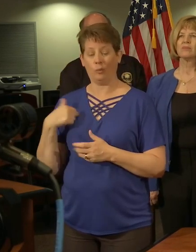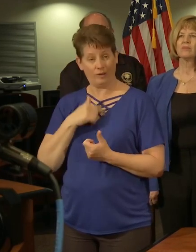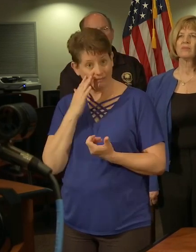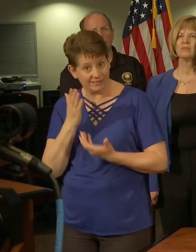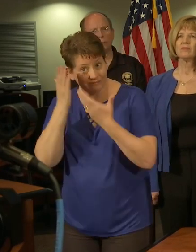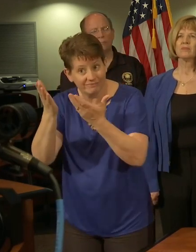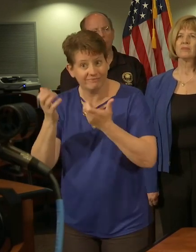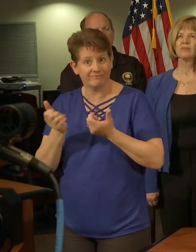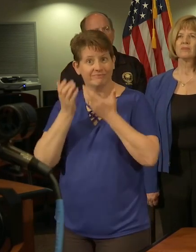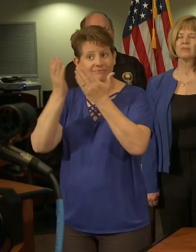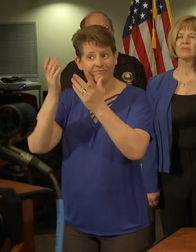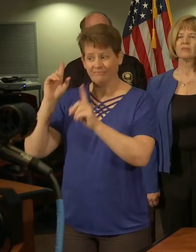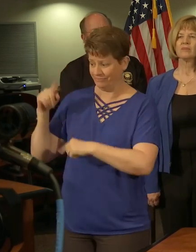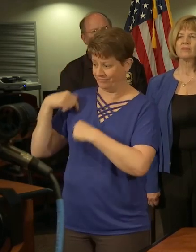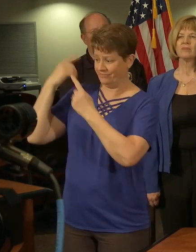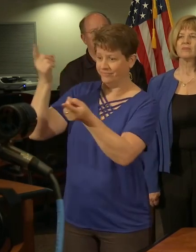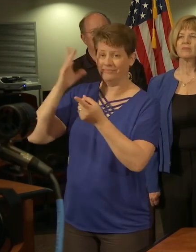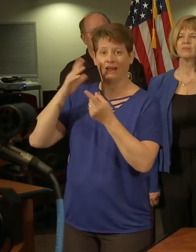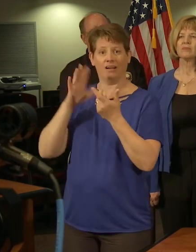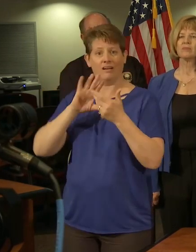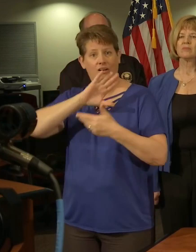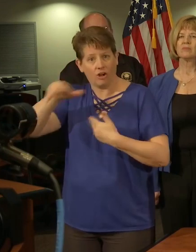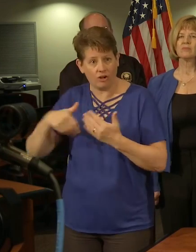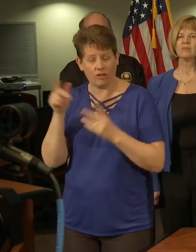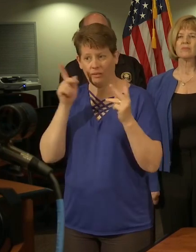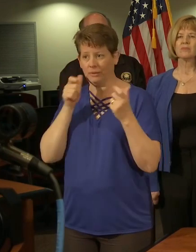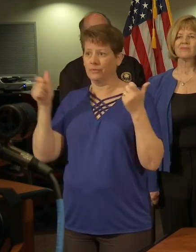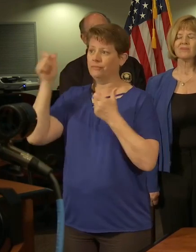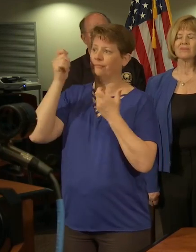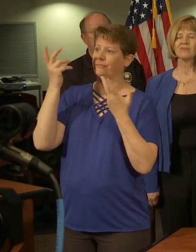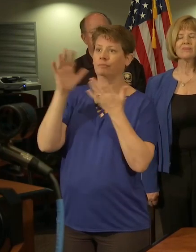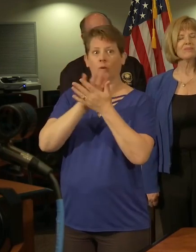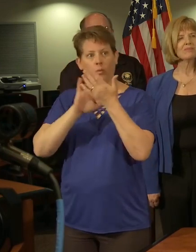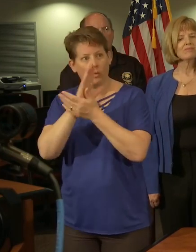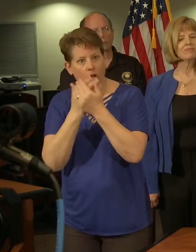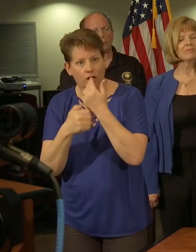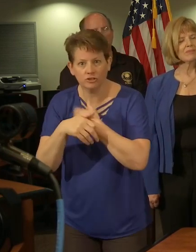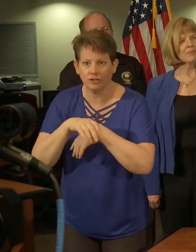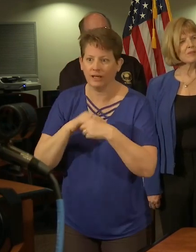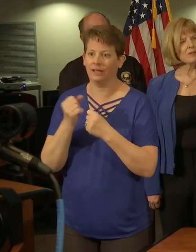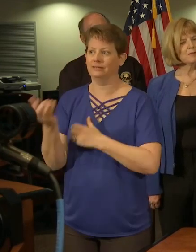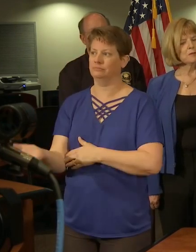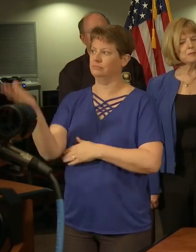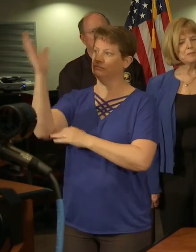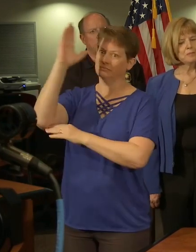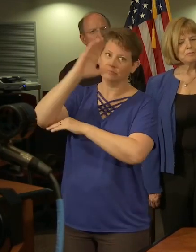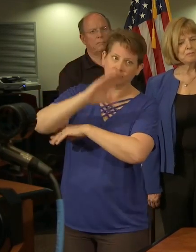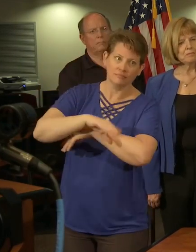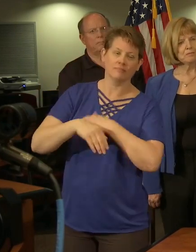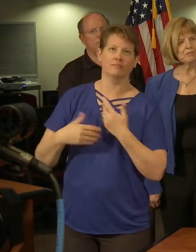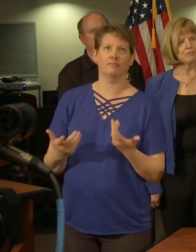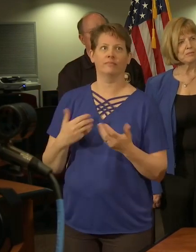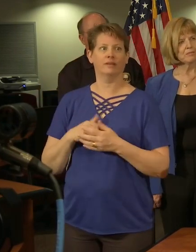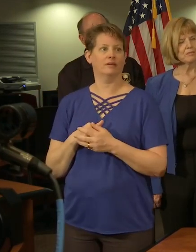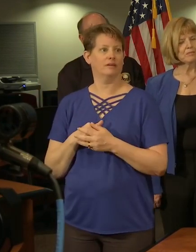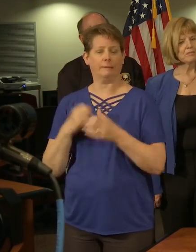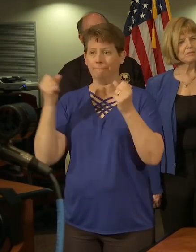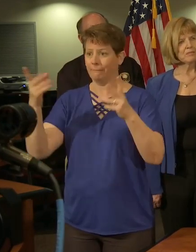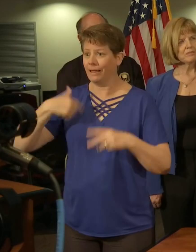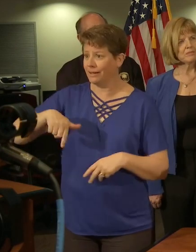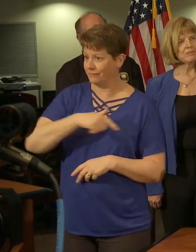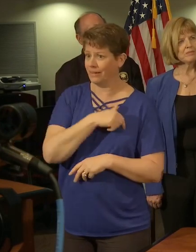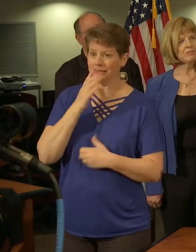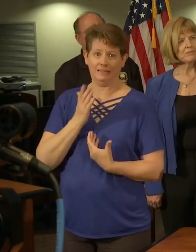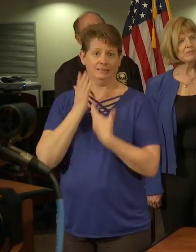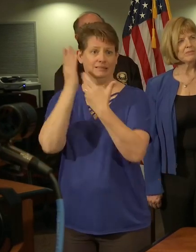suggestions made by all the authorities about washing your hands throughout the day. A lot of us, I'd